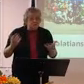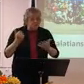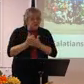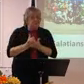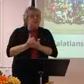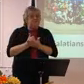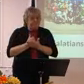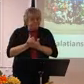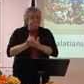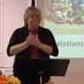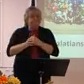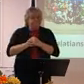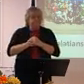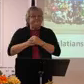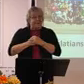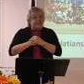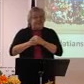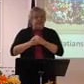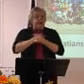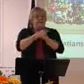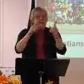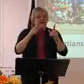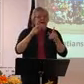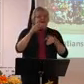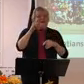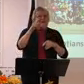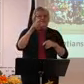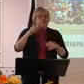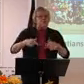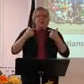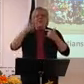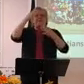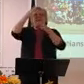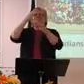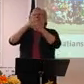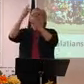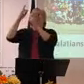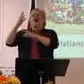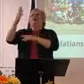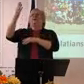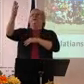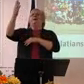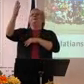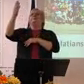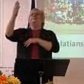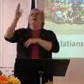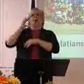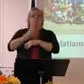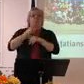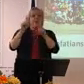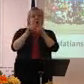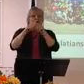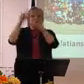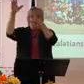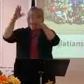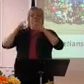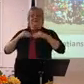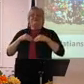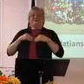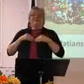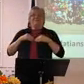Amen? But if you will live by faith and honor the Lord, we also will